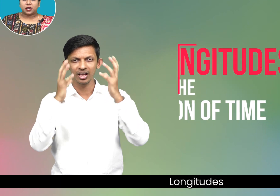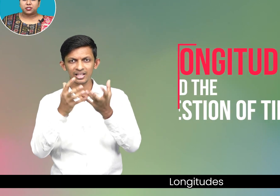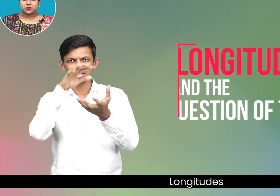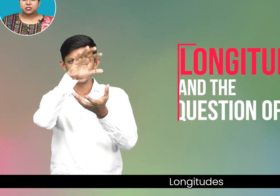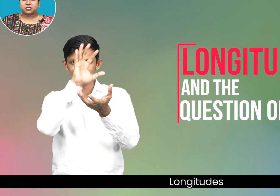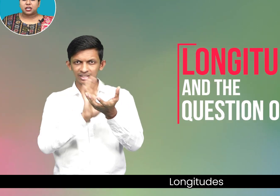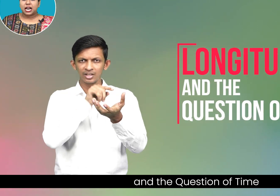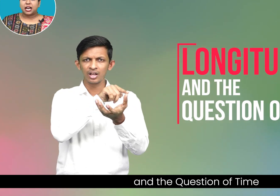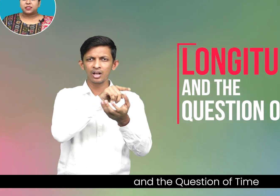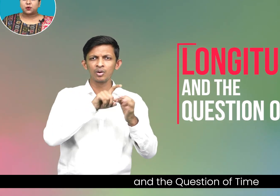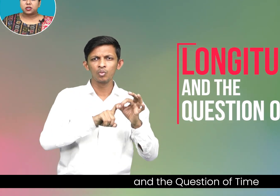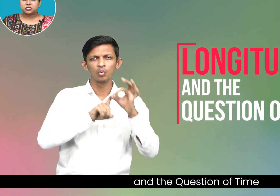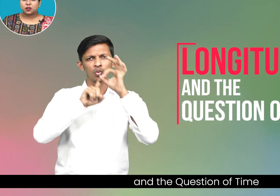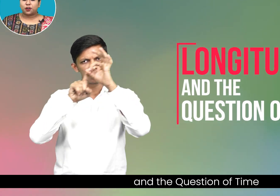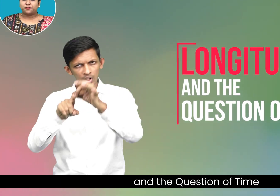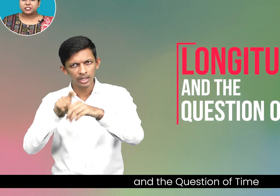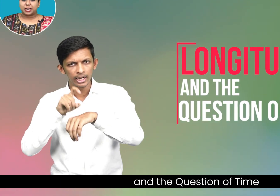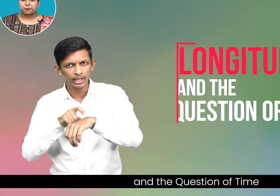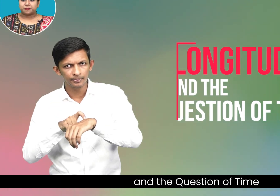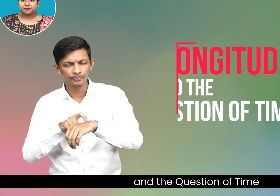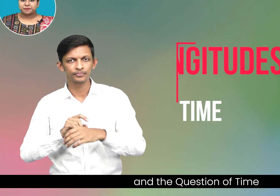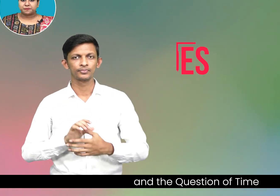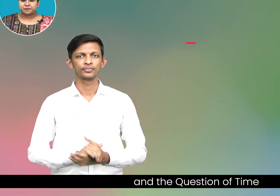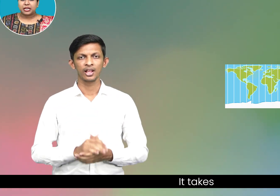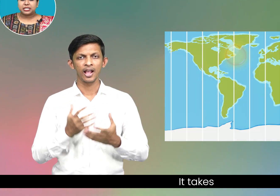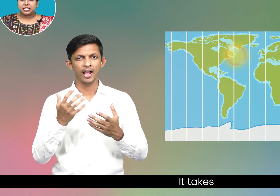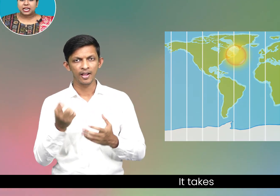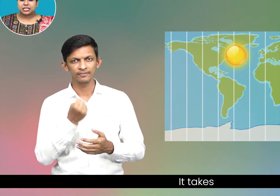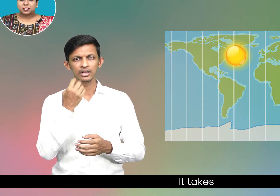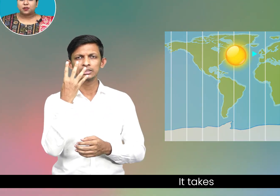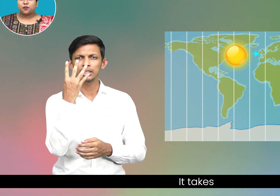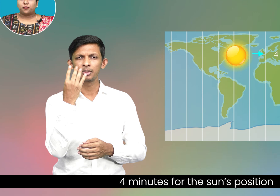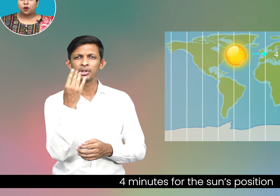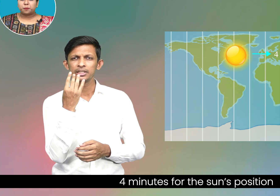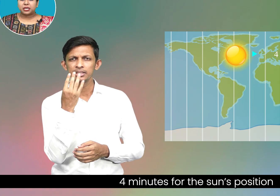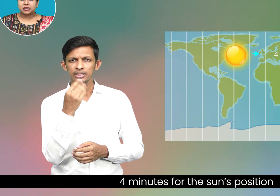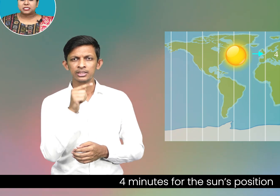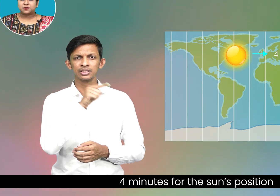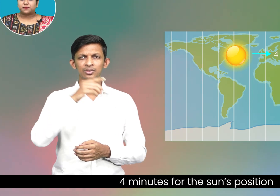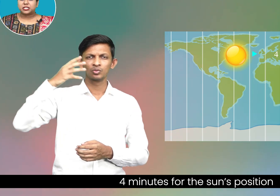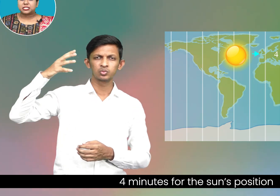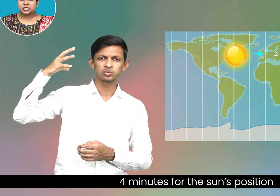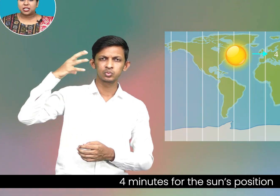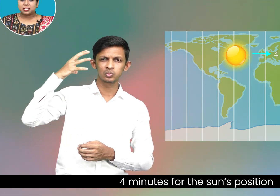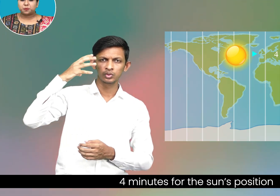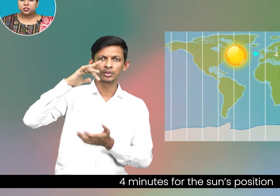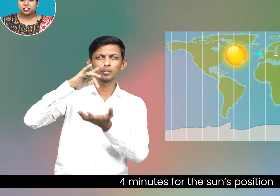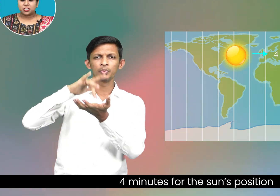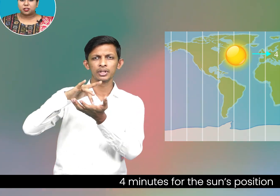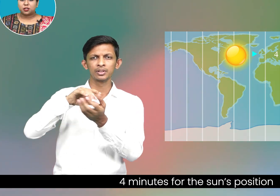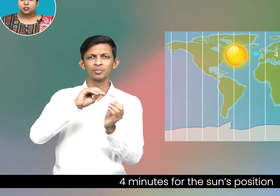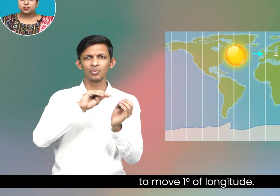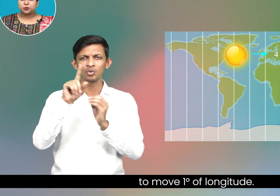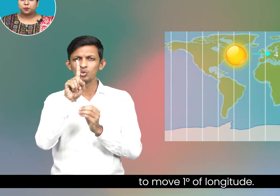Longitudes and the question of time. It takes four minutes for the sun's